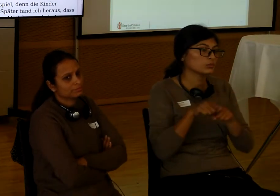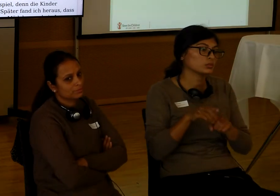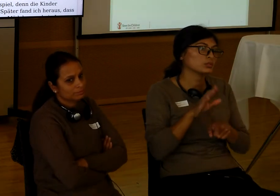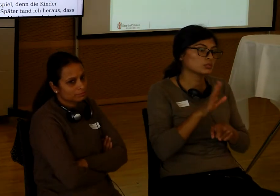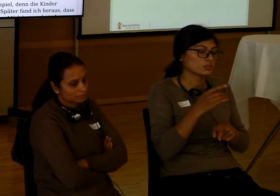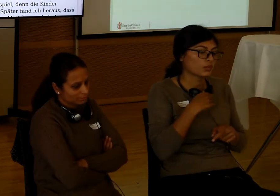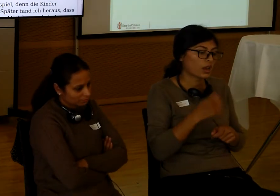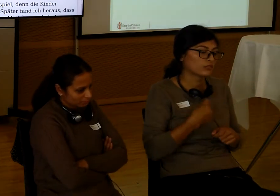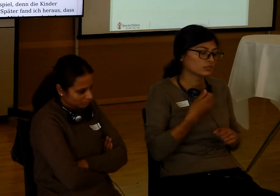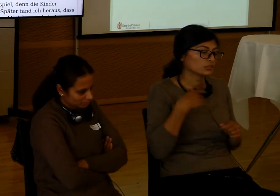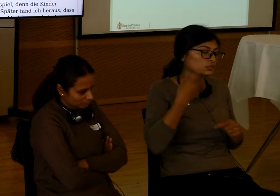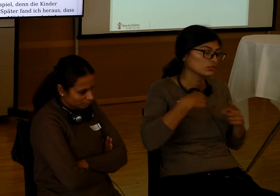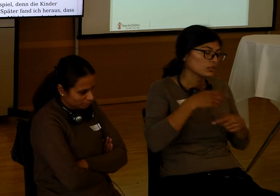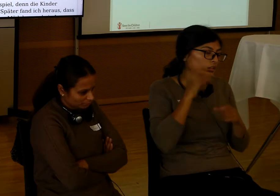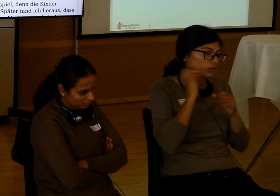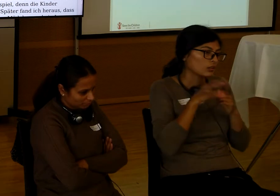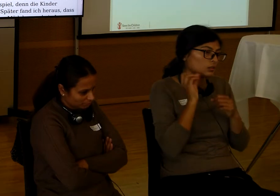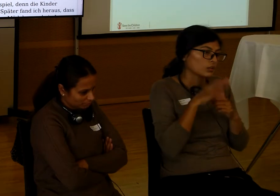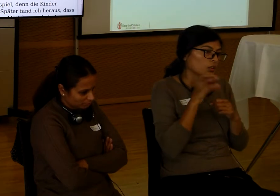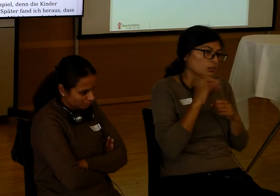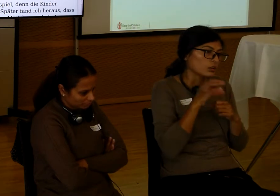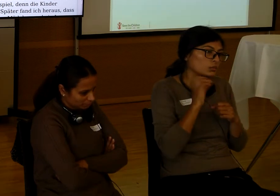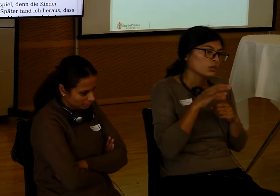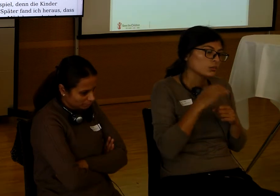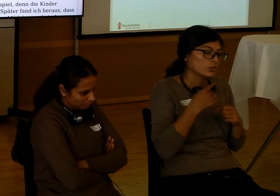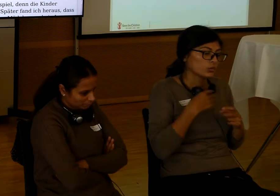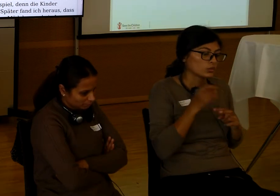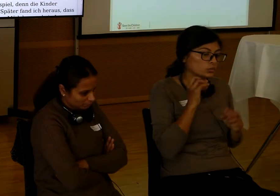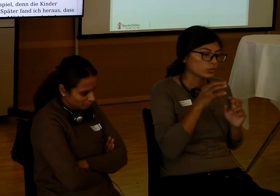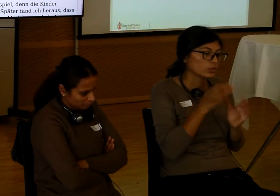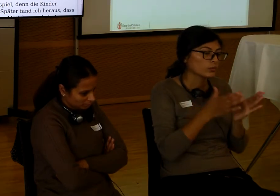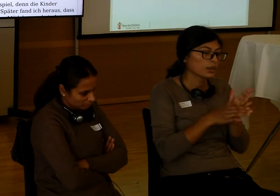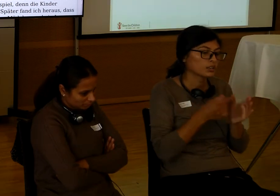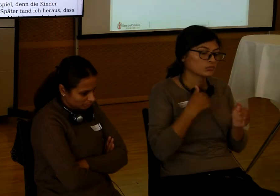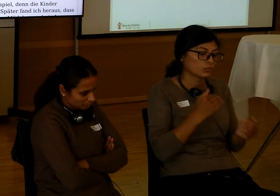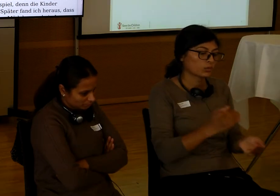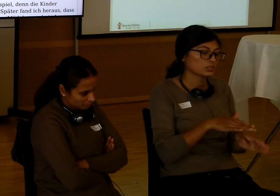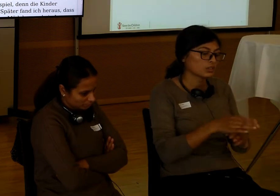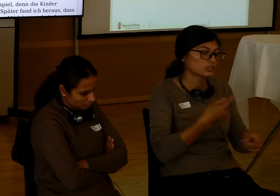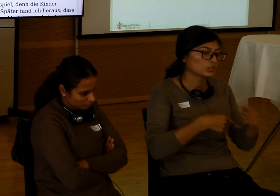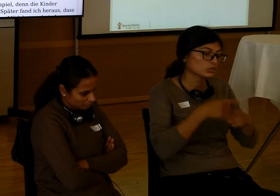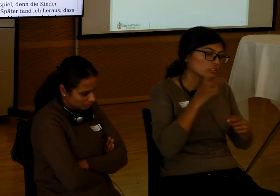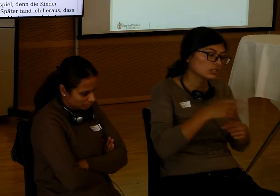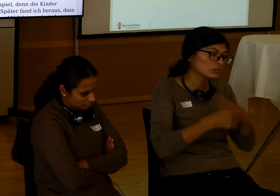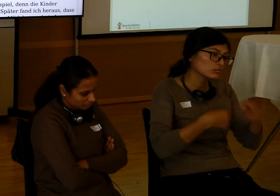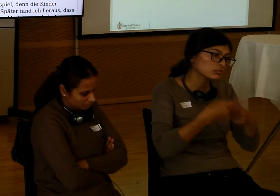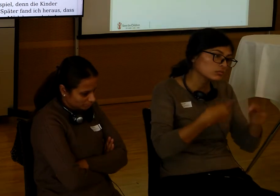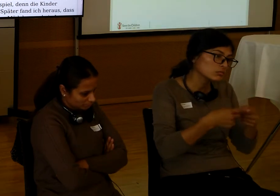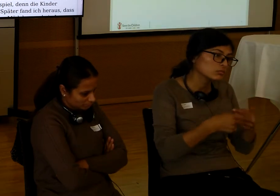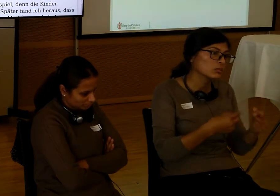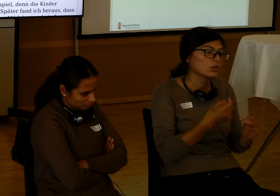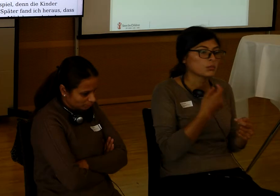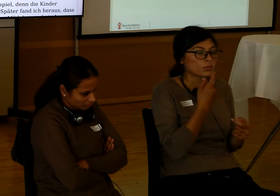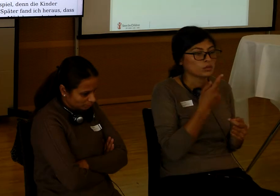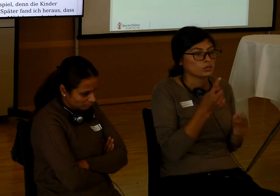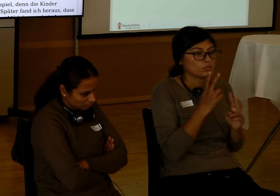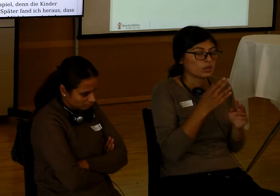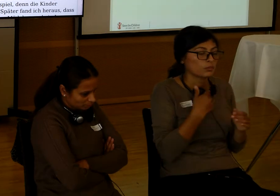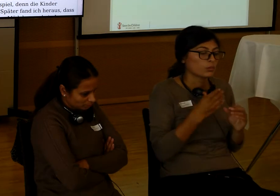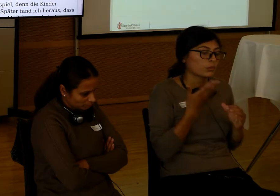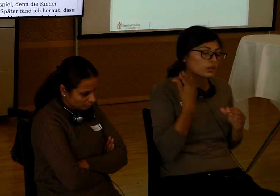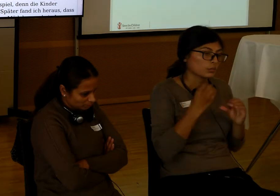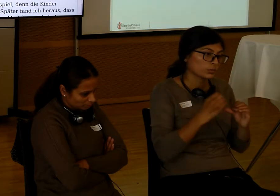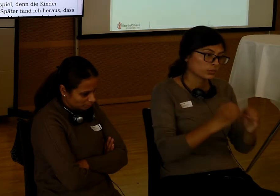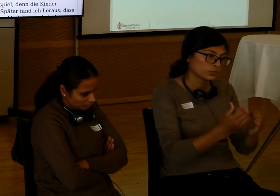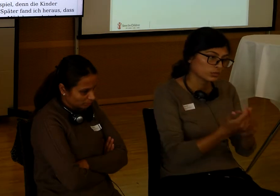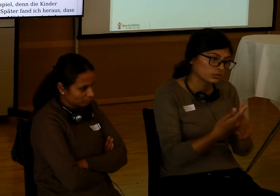constant lecturing and children having to repeat after me, all the children have become more alert and interested, and they